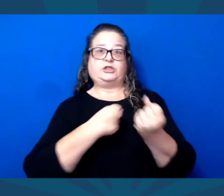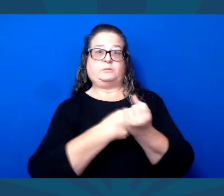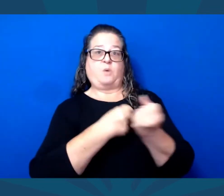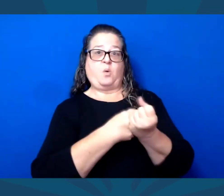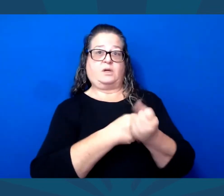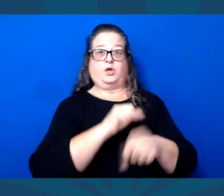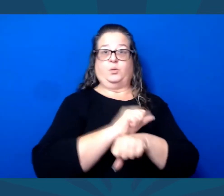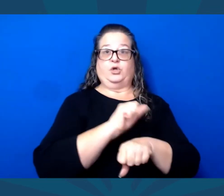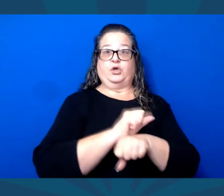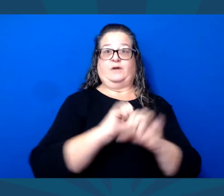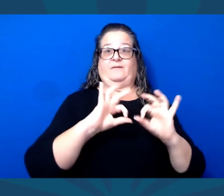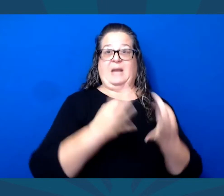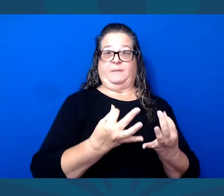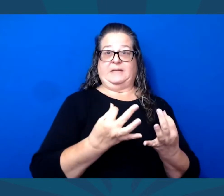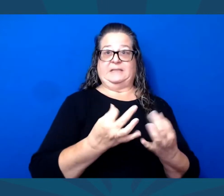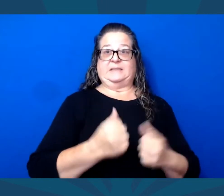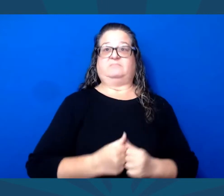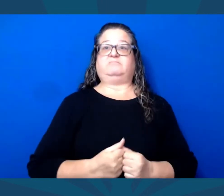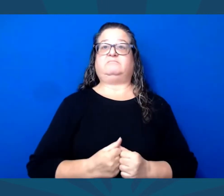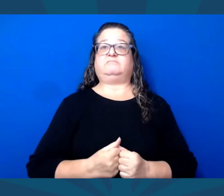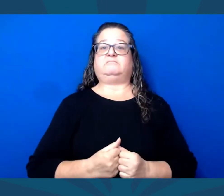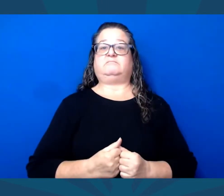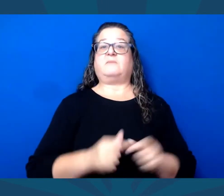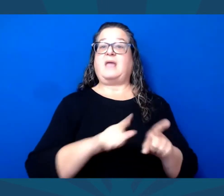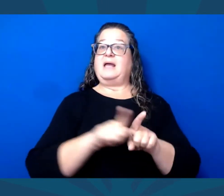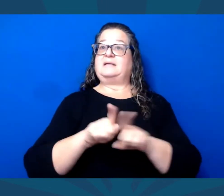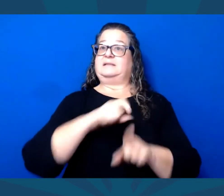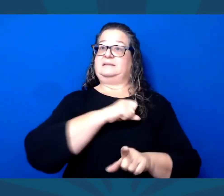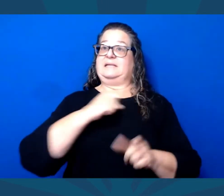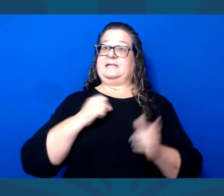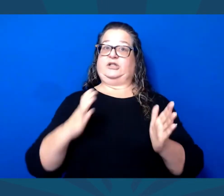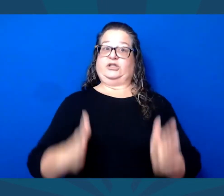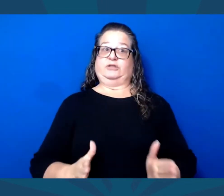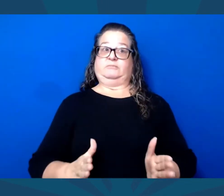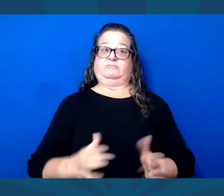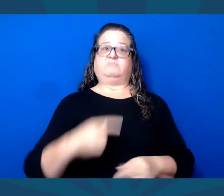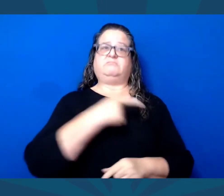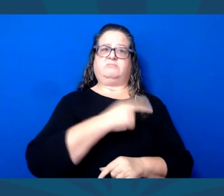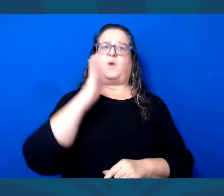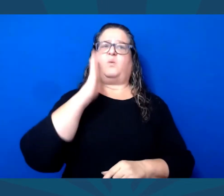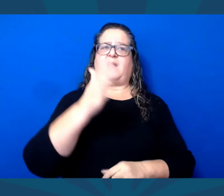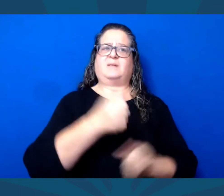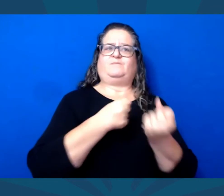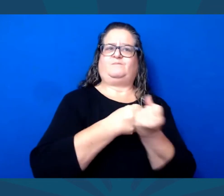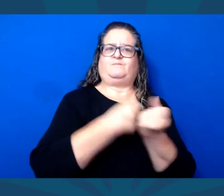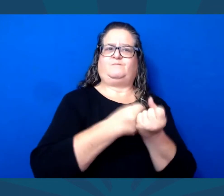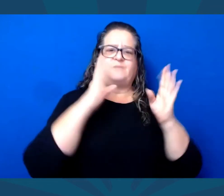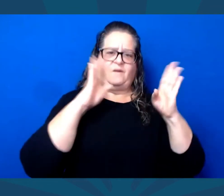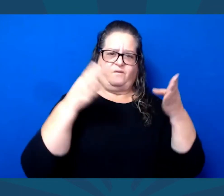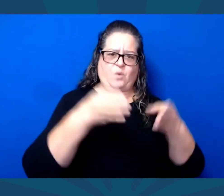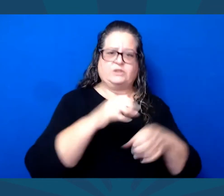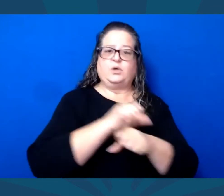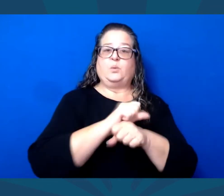She will work with local officials and community leaders to strengthen working families. As a state